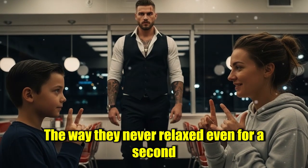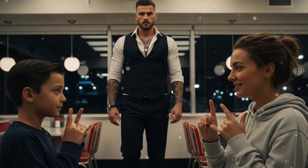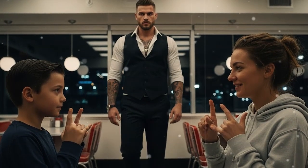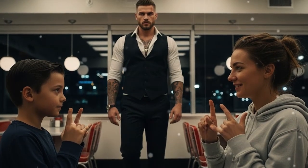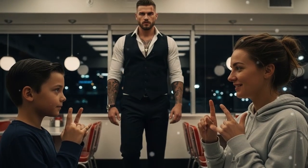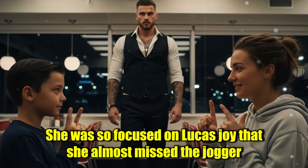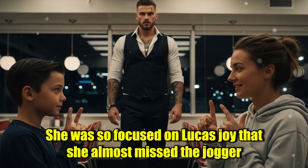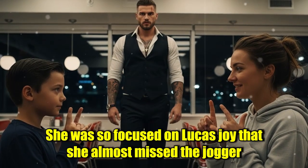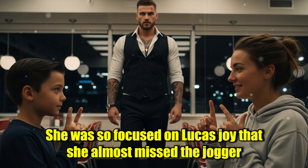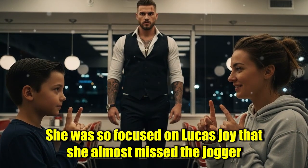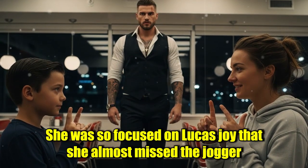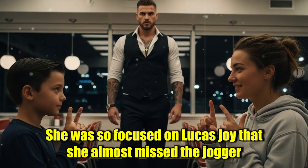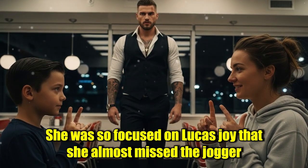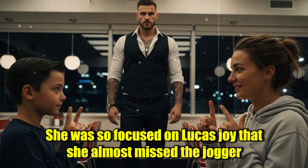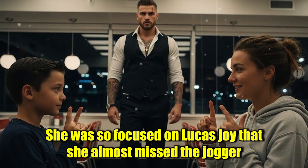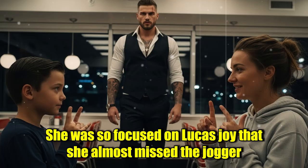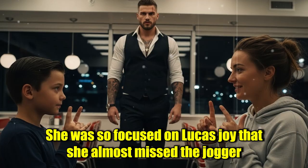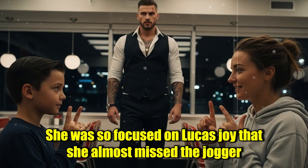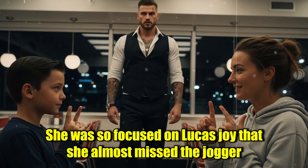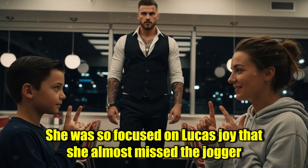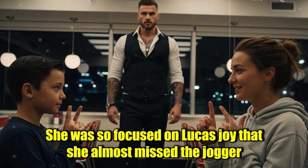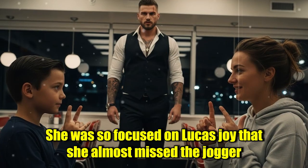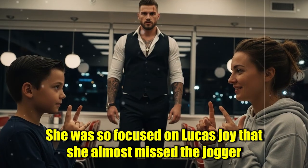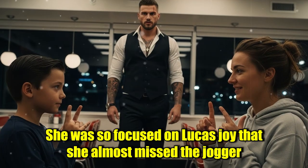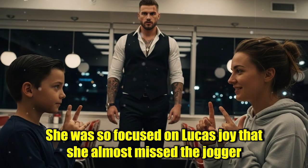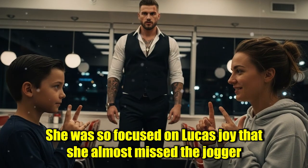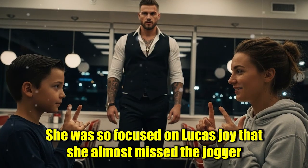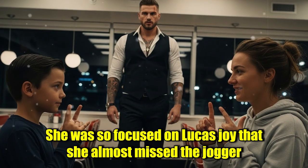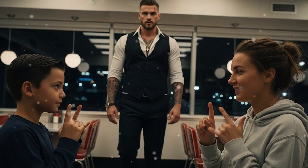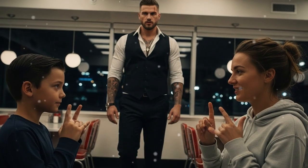second. She was so focused on Luca's joy that she almost missed the jogger who